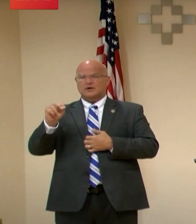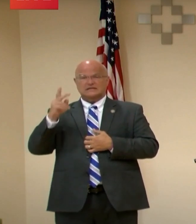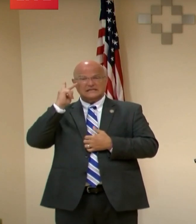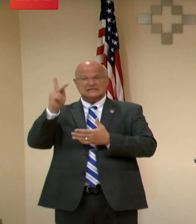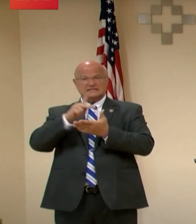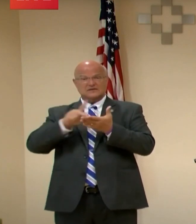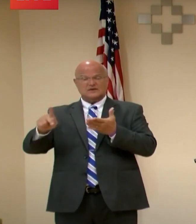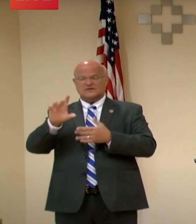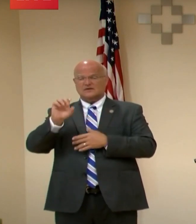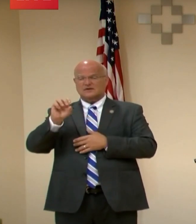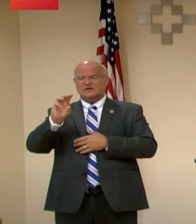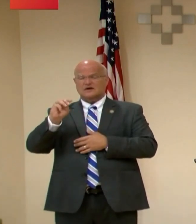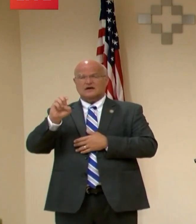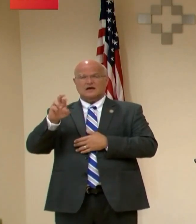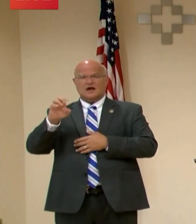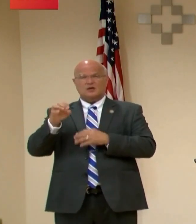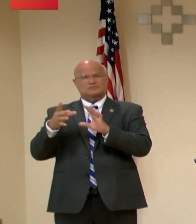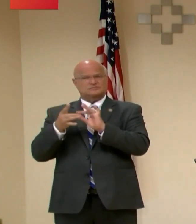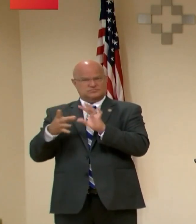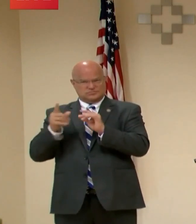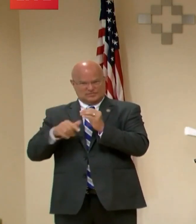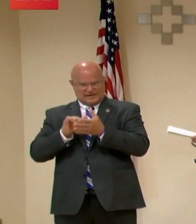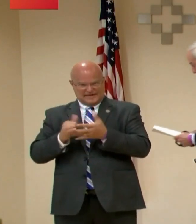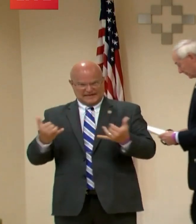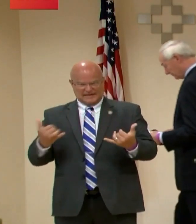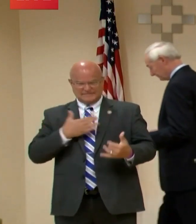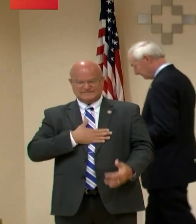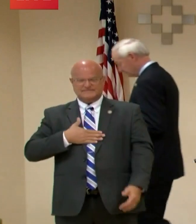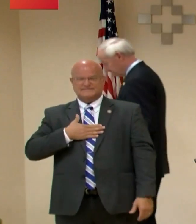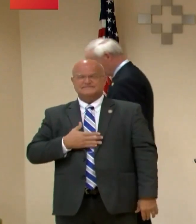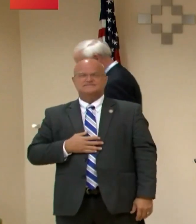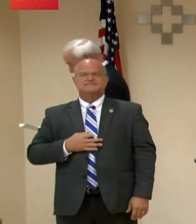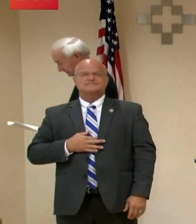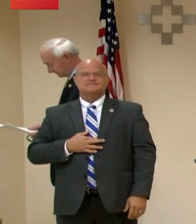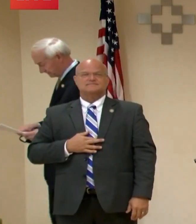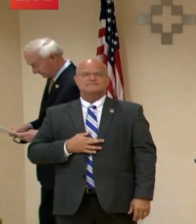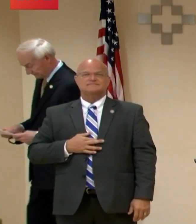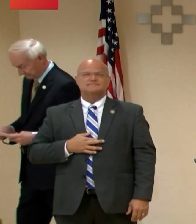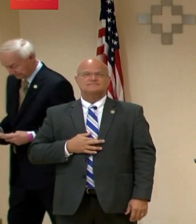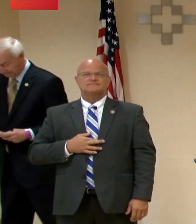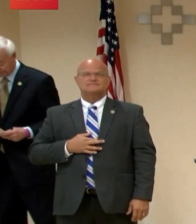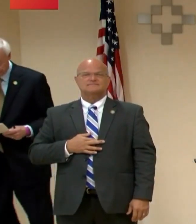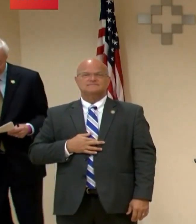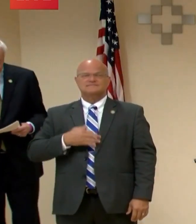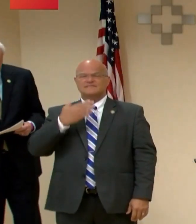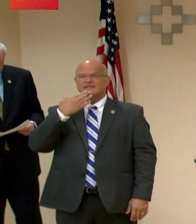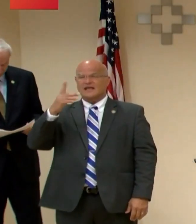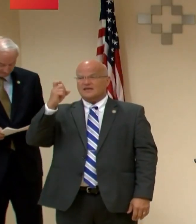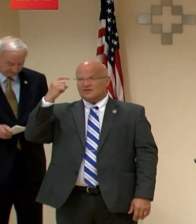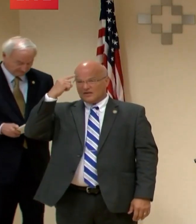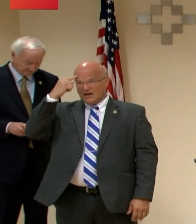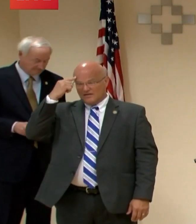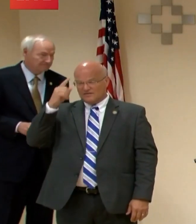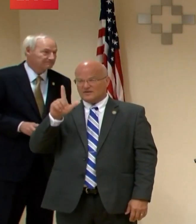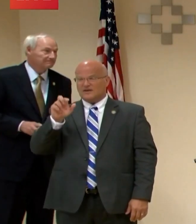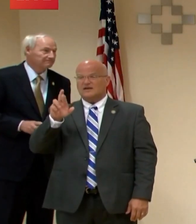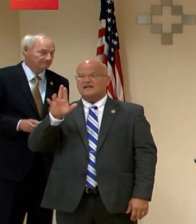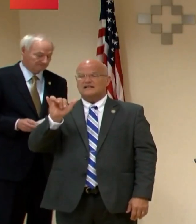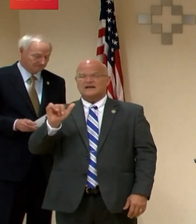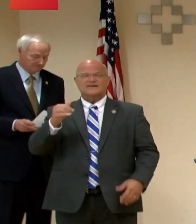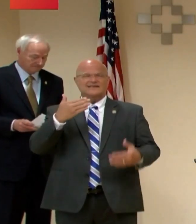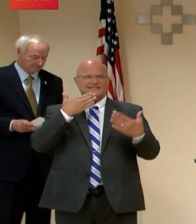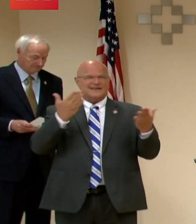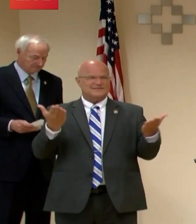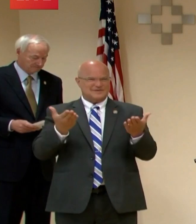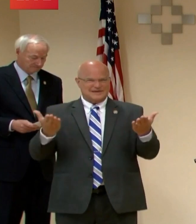to make some comments about that. thank you, Governor, and Larry, thank you for having